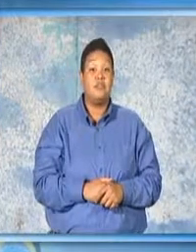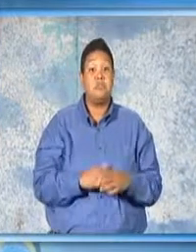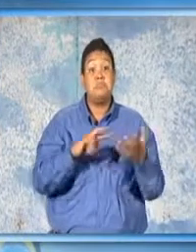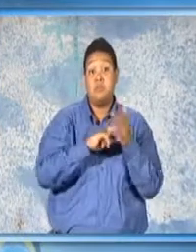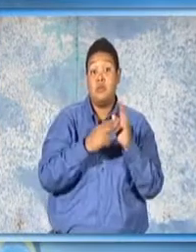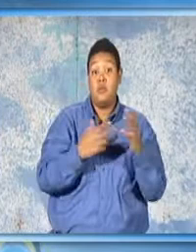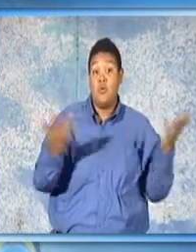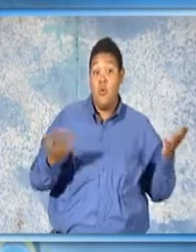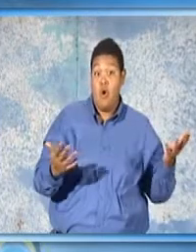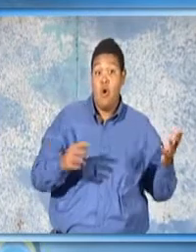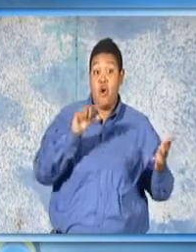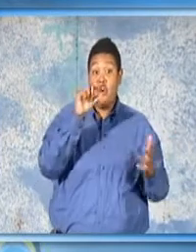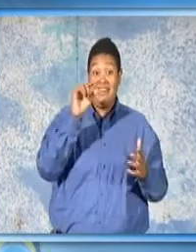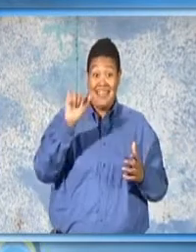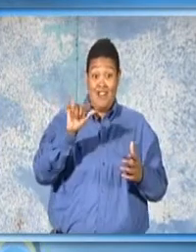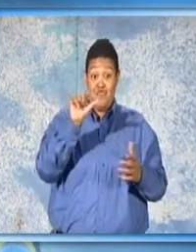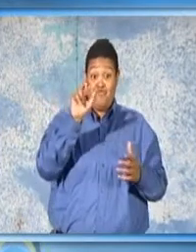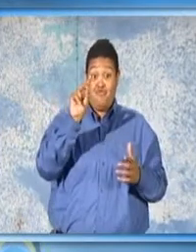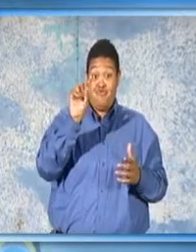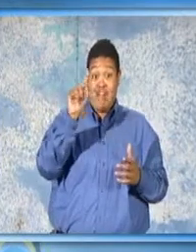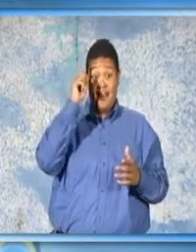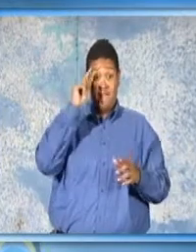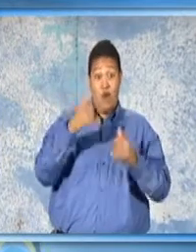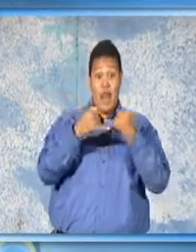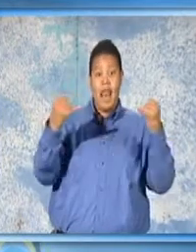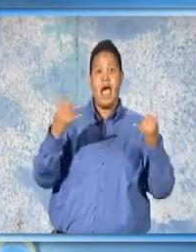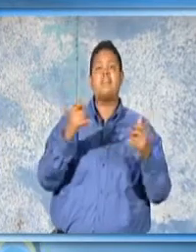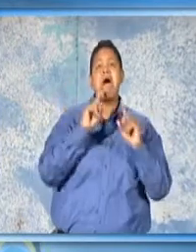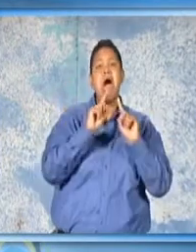Therefore, the gradient of the line would be 2.